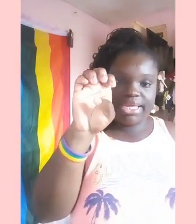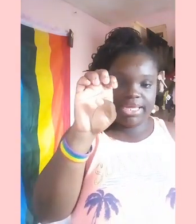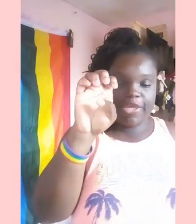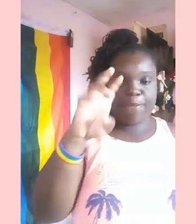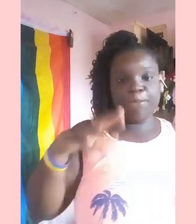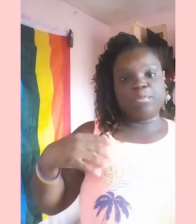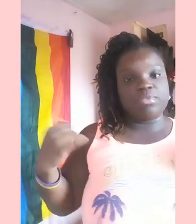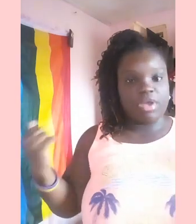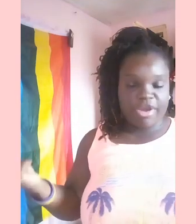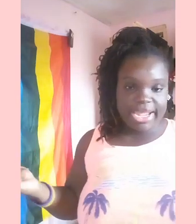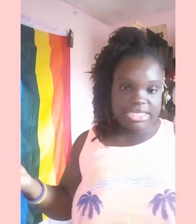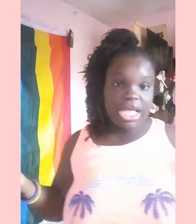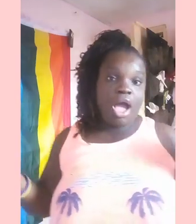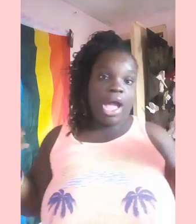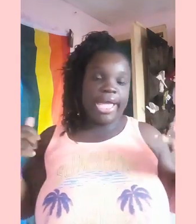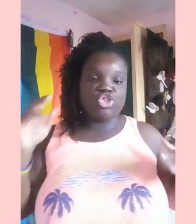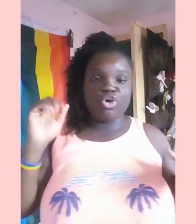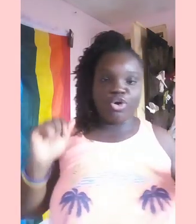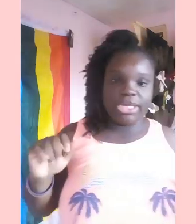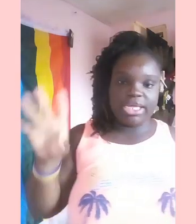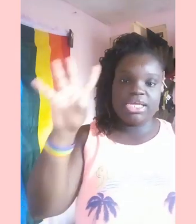S-U-E. Alright? And Tony,